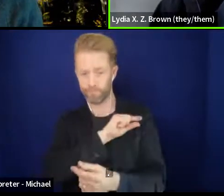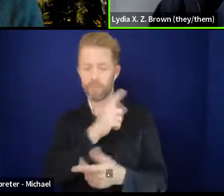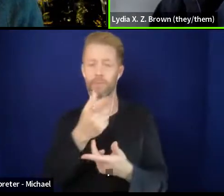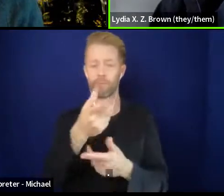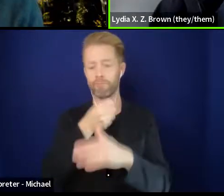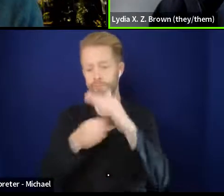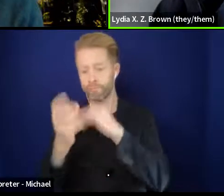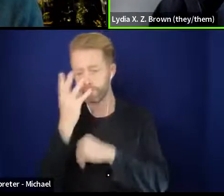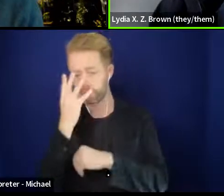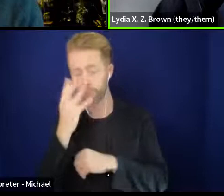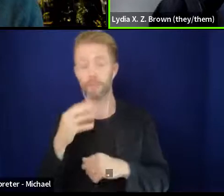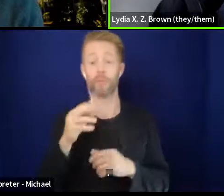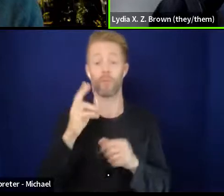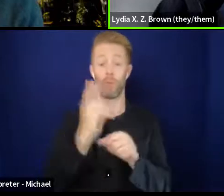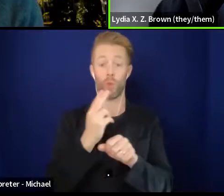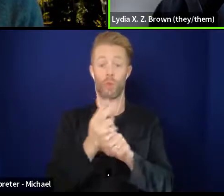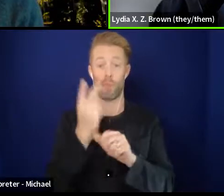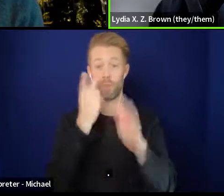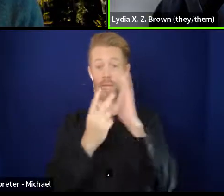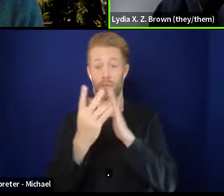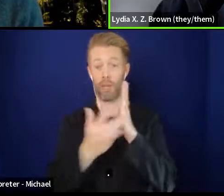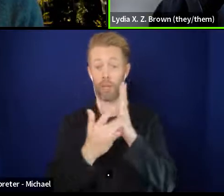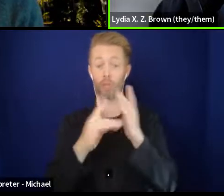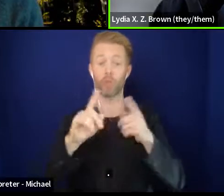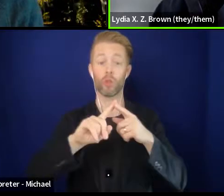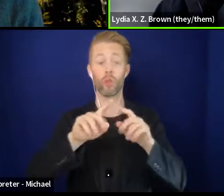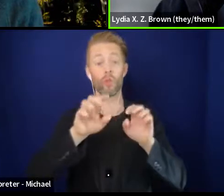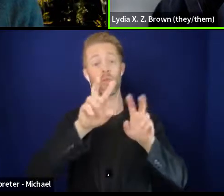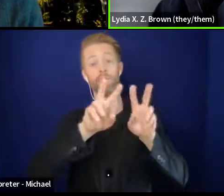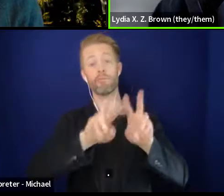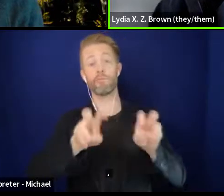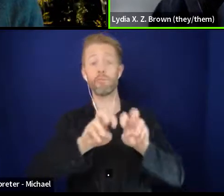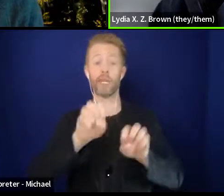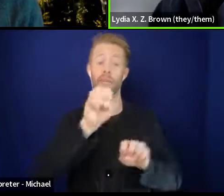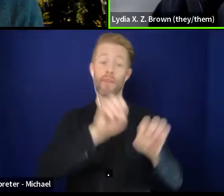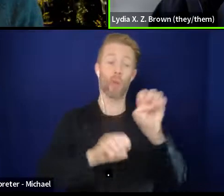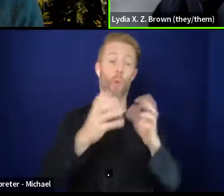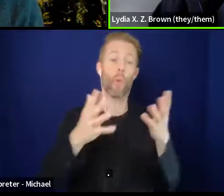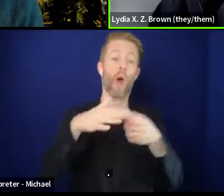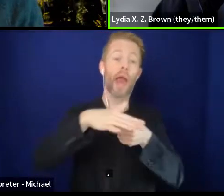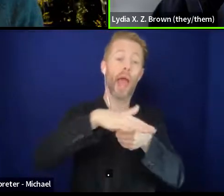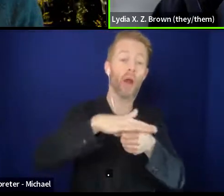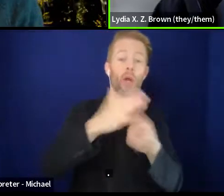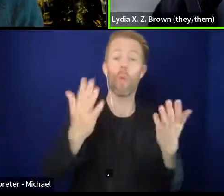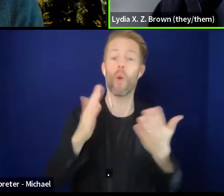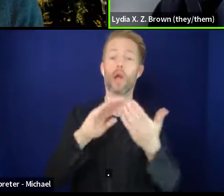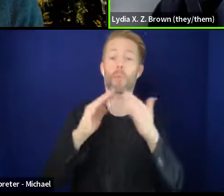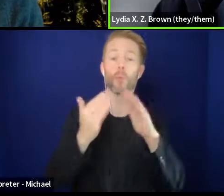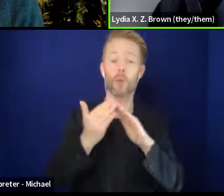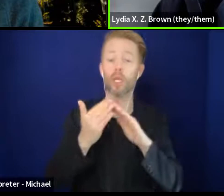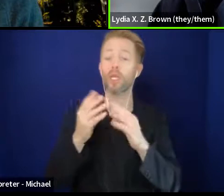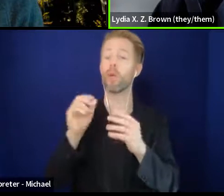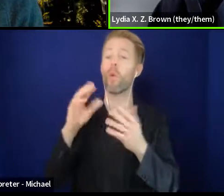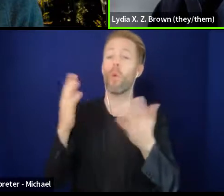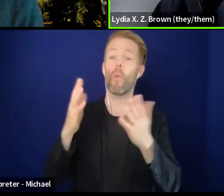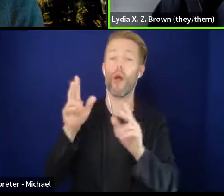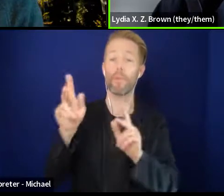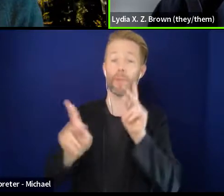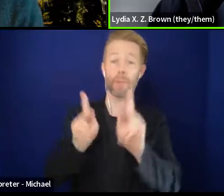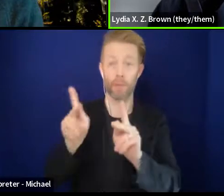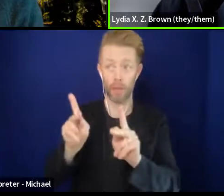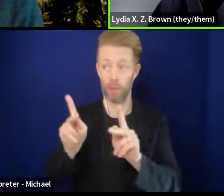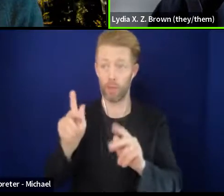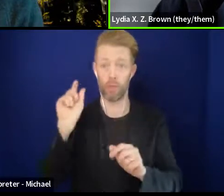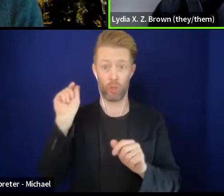predictive technologies to attempt to assess or evaluate what locations, what neighborhoods, what communities, or what individual people should